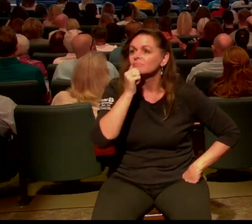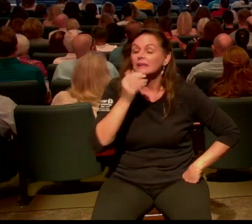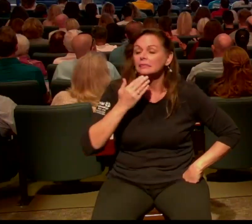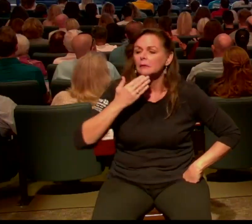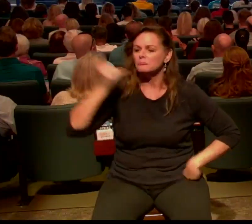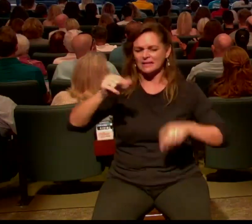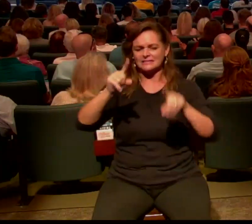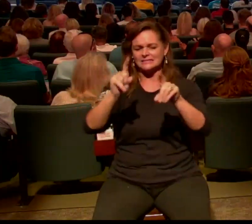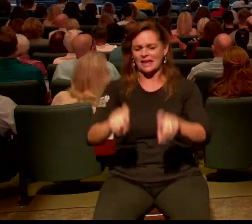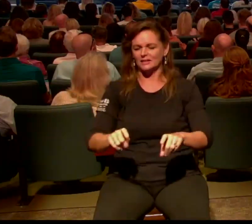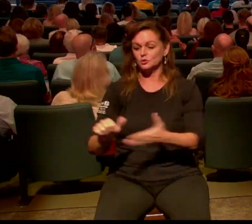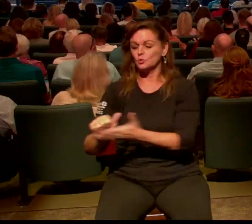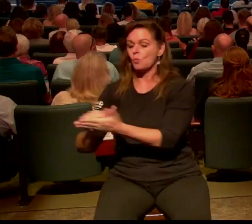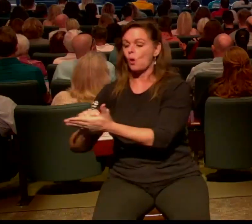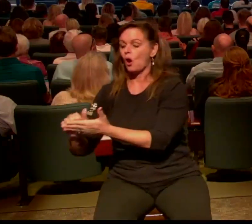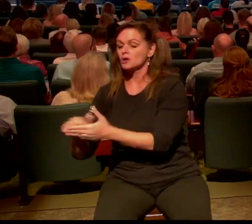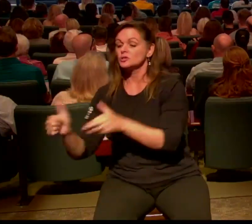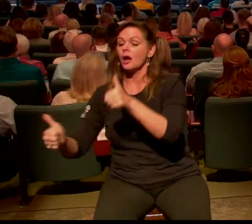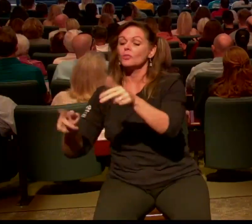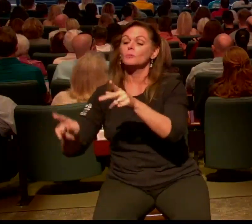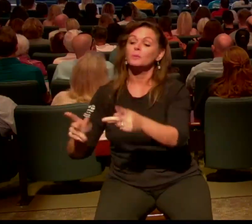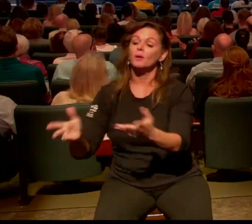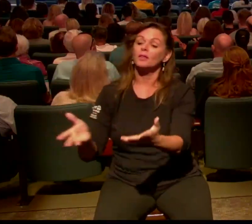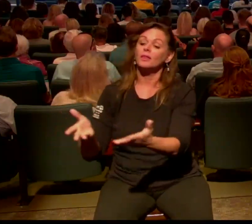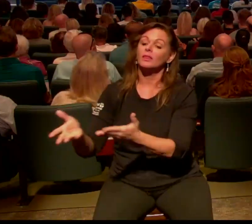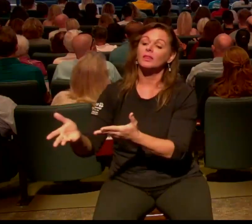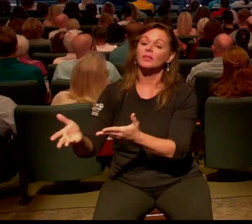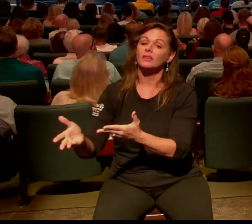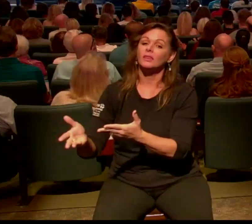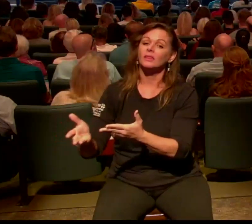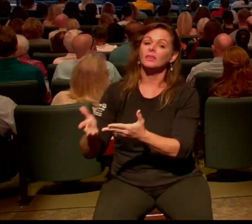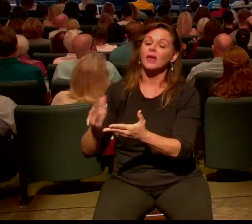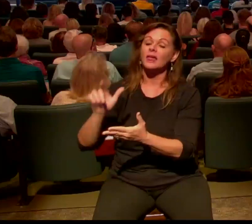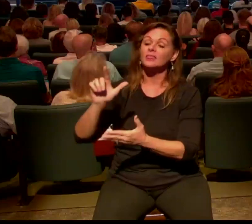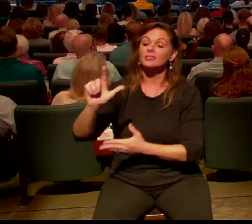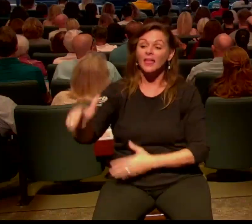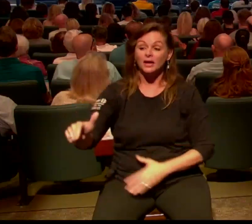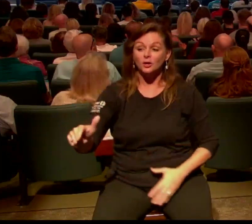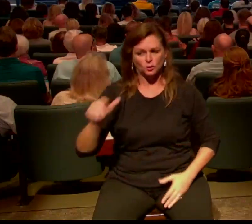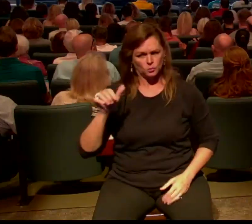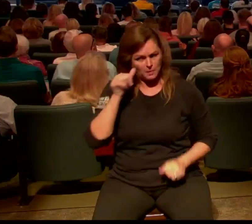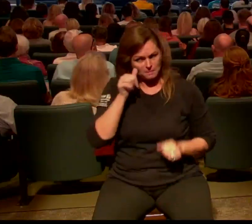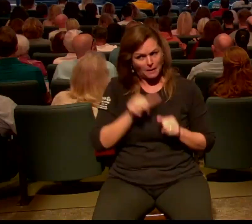the feet of people that will soon betray you,